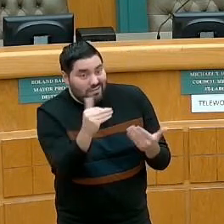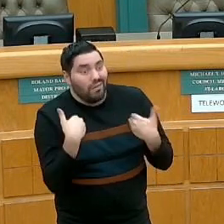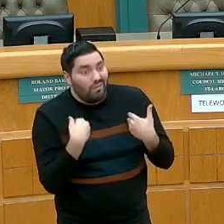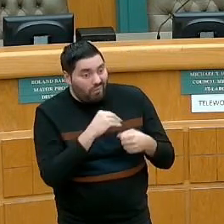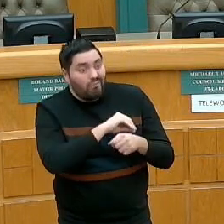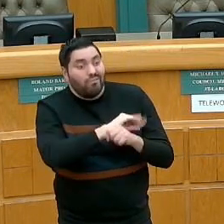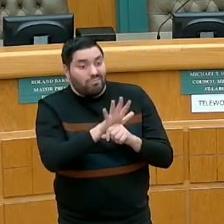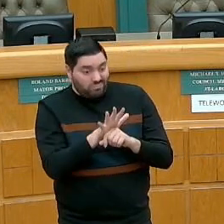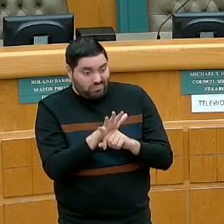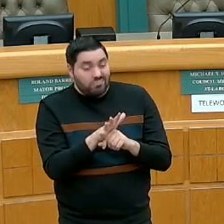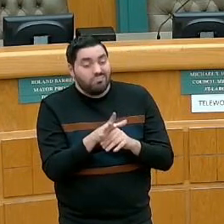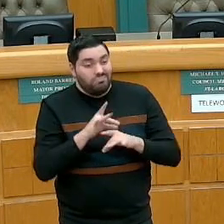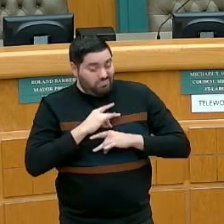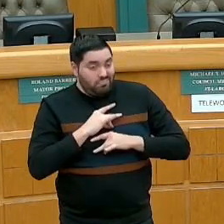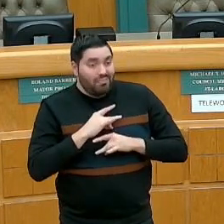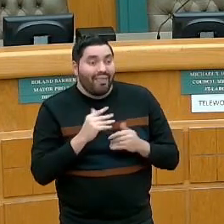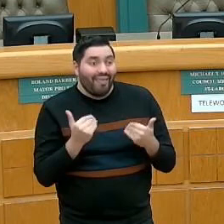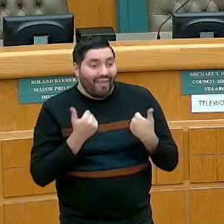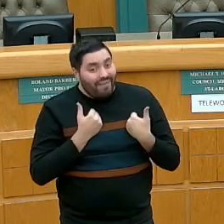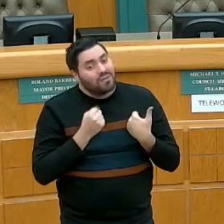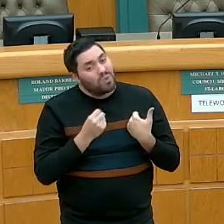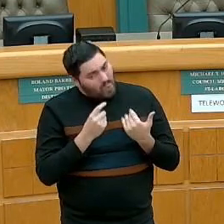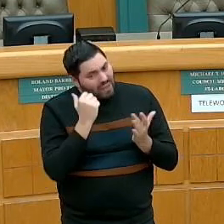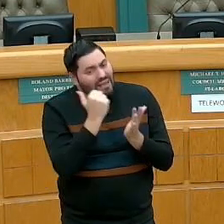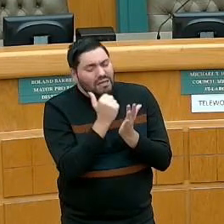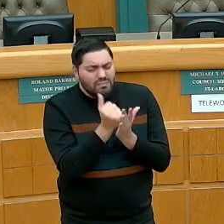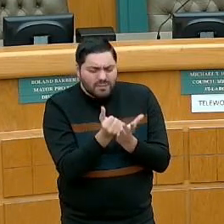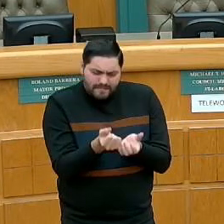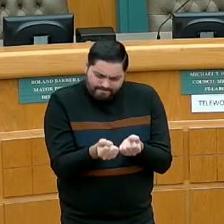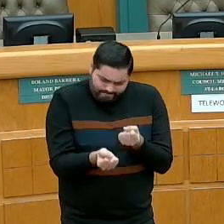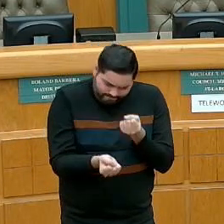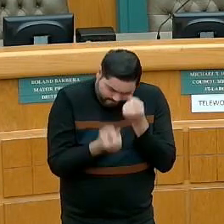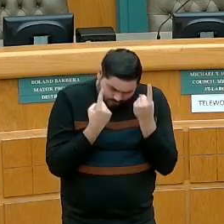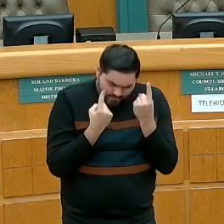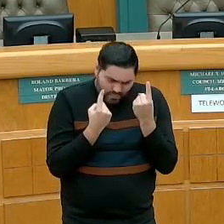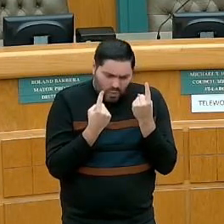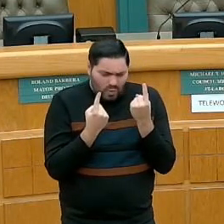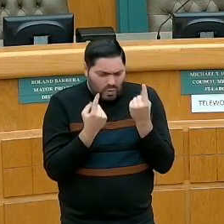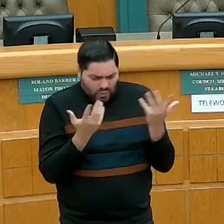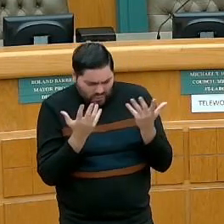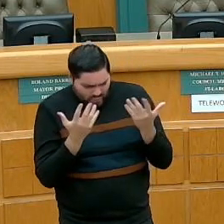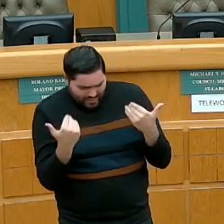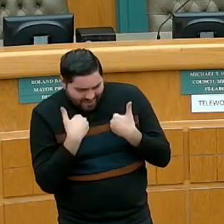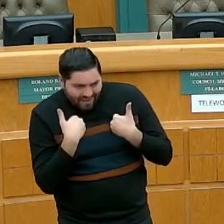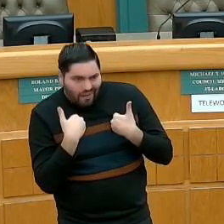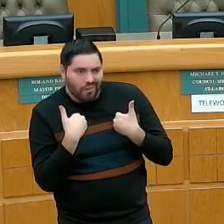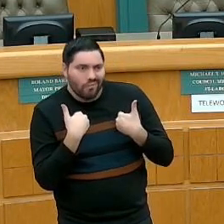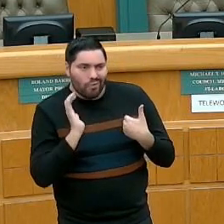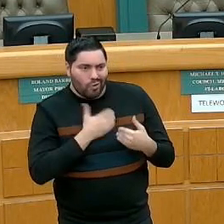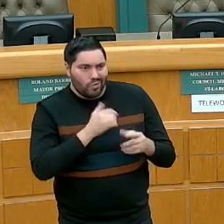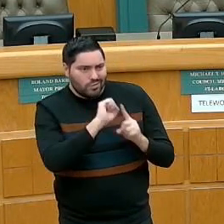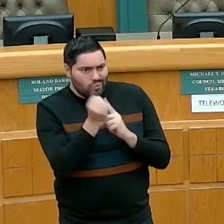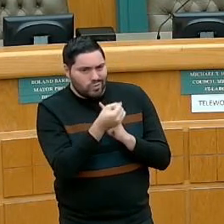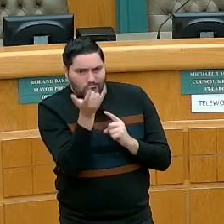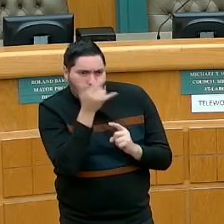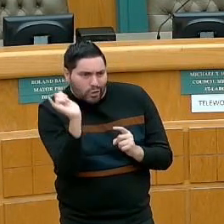is meant to help us better understand the facts that we have and the situation that we have in our county.